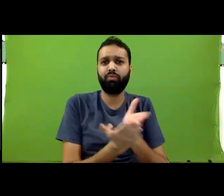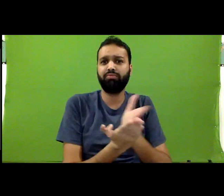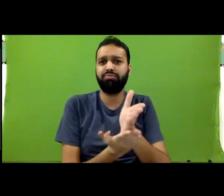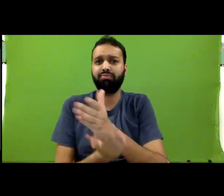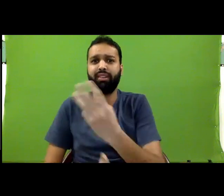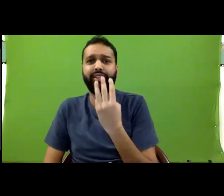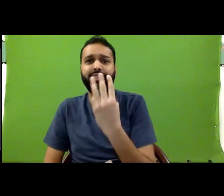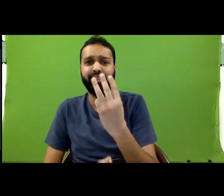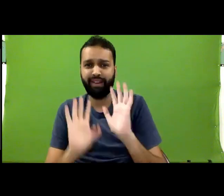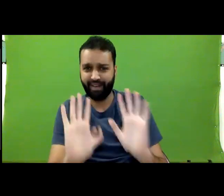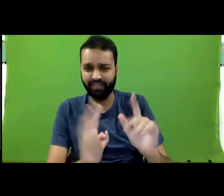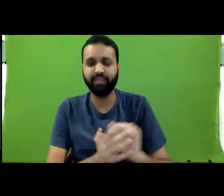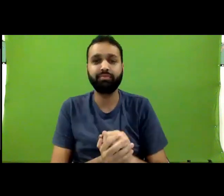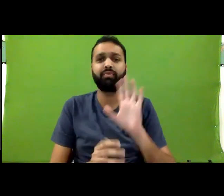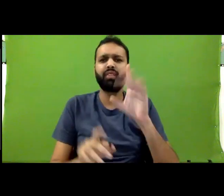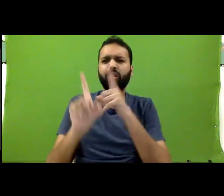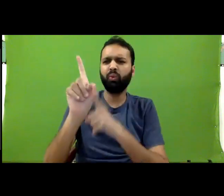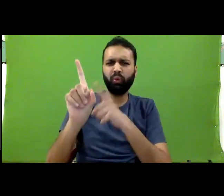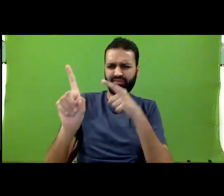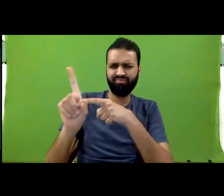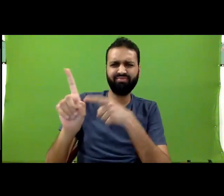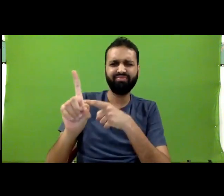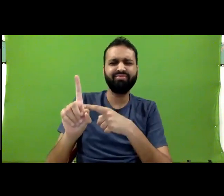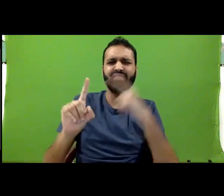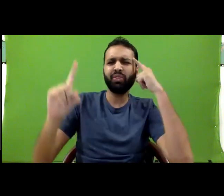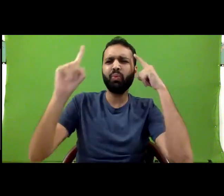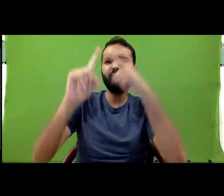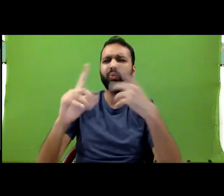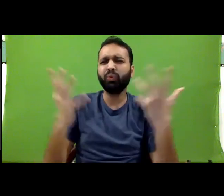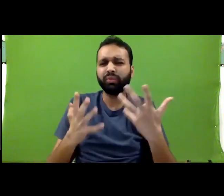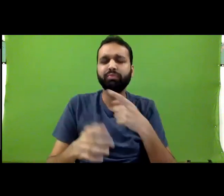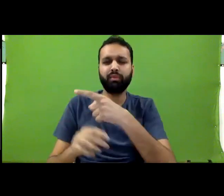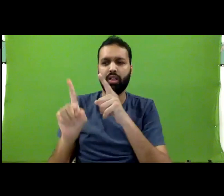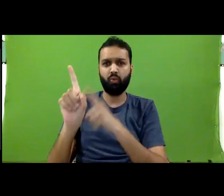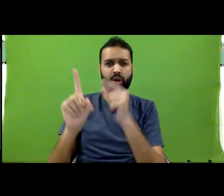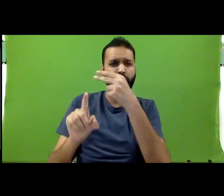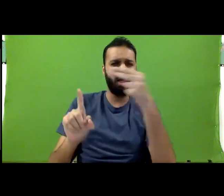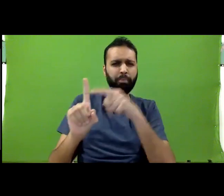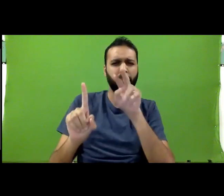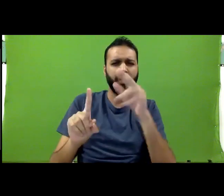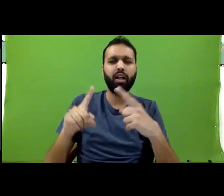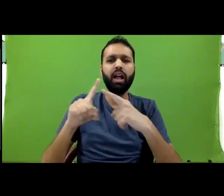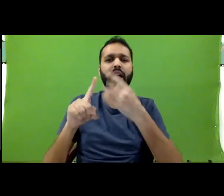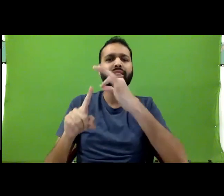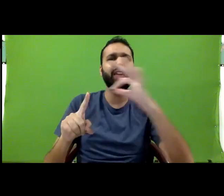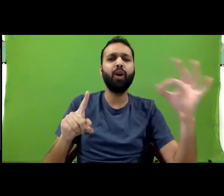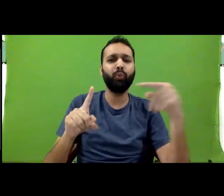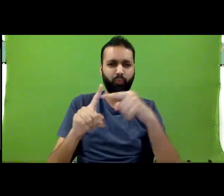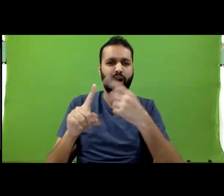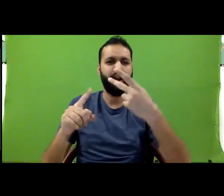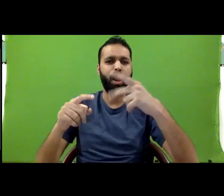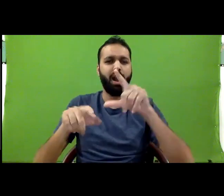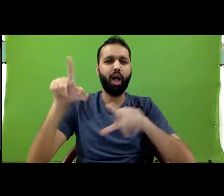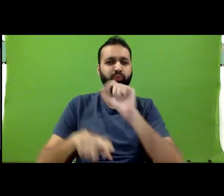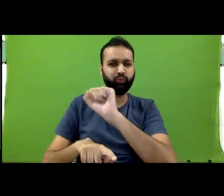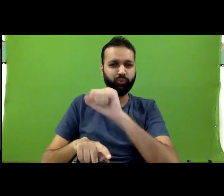today. I wear multiple hats. Uniki, it aims to, the word Uniki is